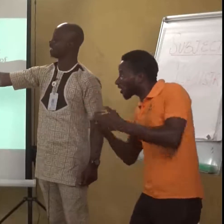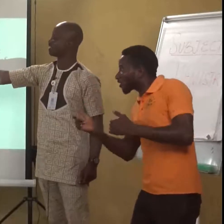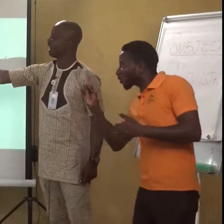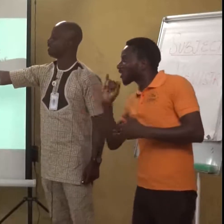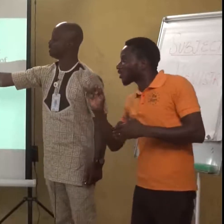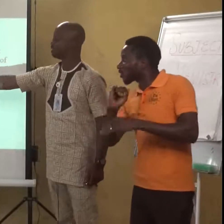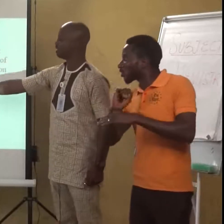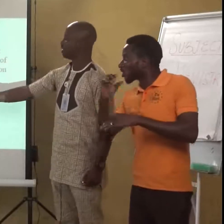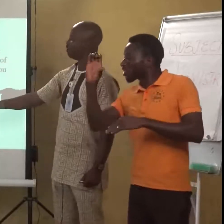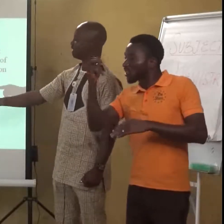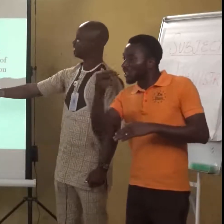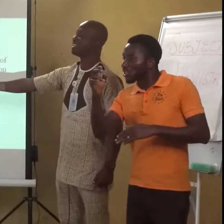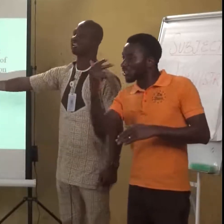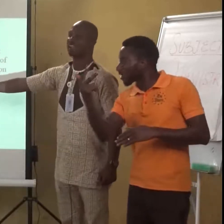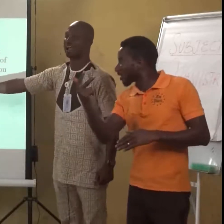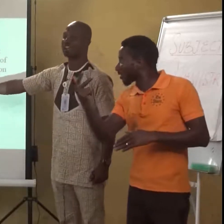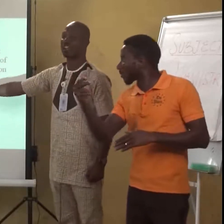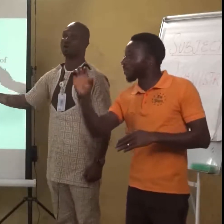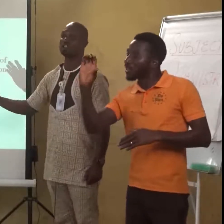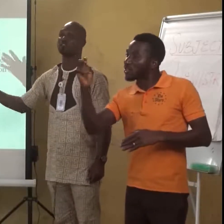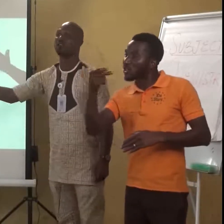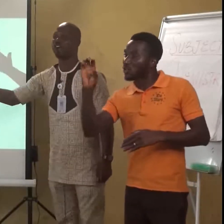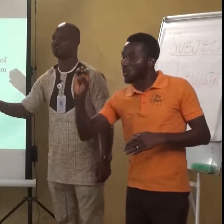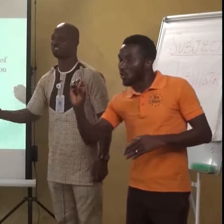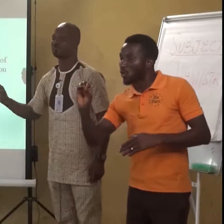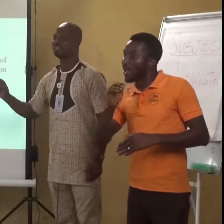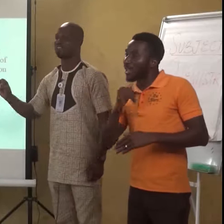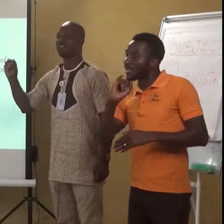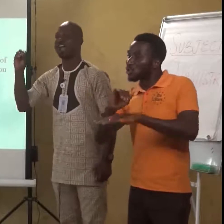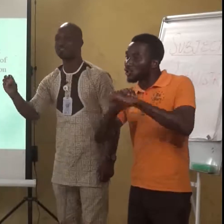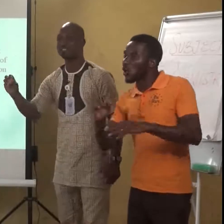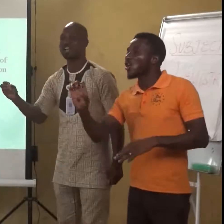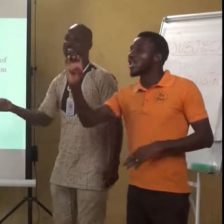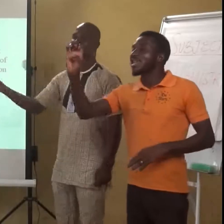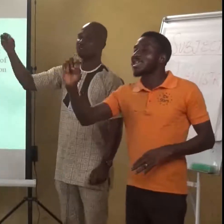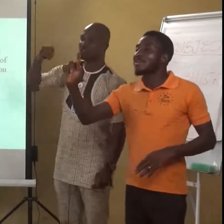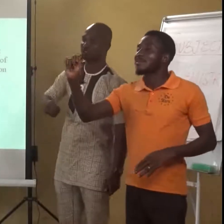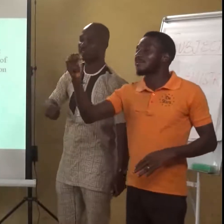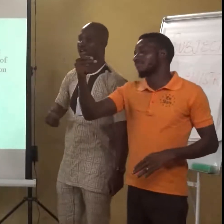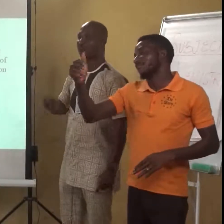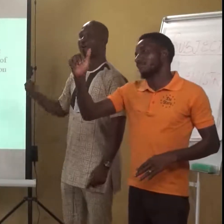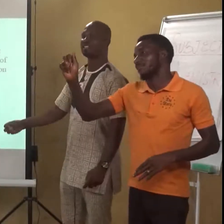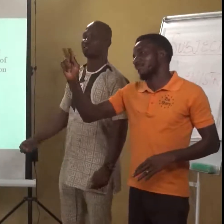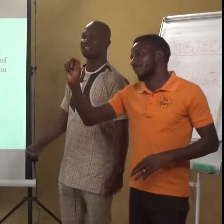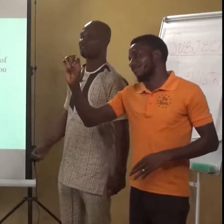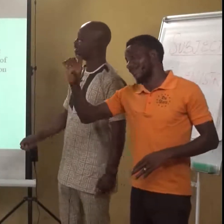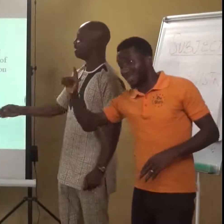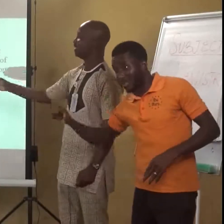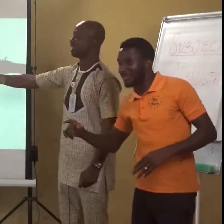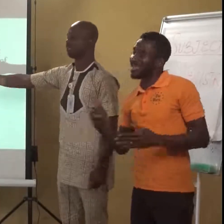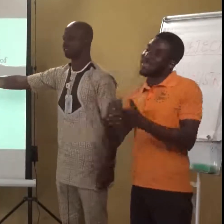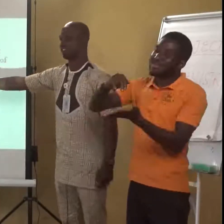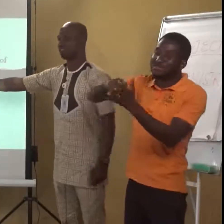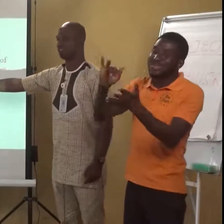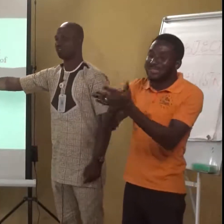are 6 hydrogens, but in ethanol, there are only 4 hydrogens. It means that hydrogen has been removed. And by our definition, it's